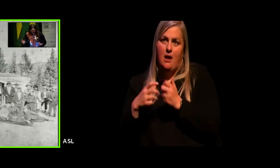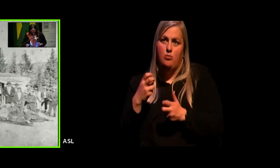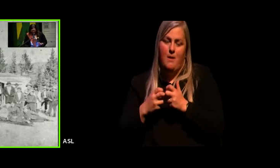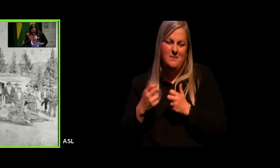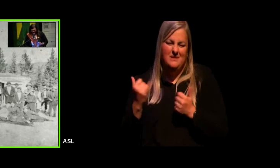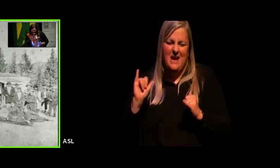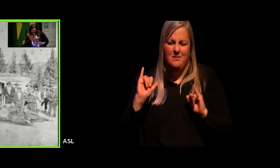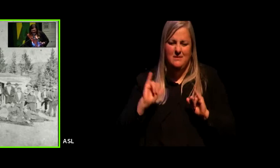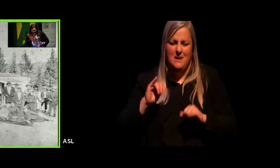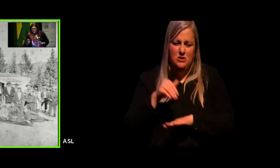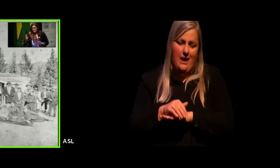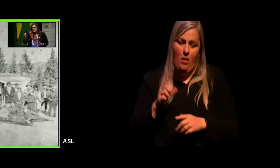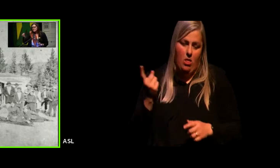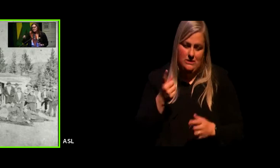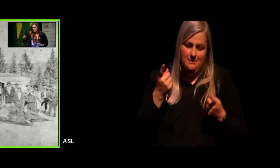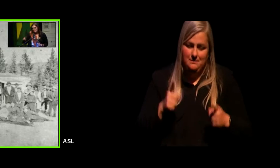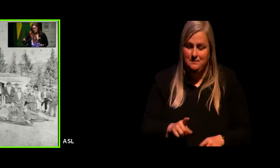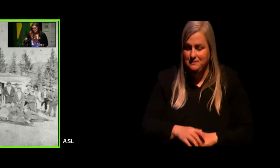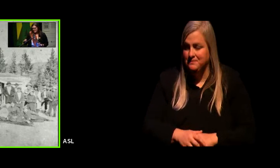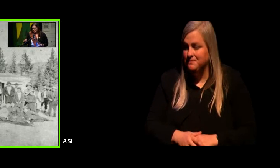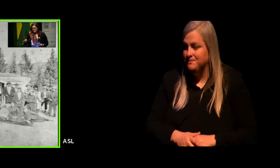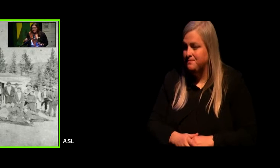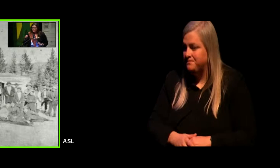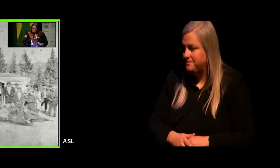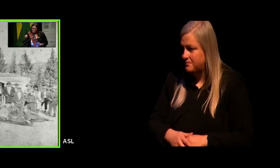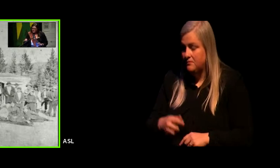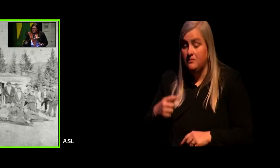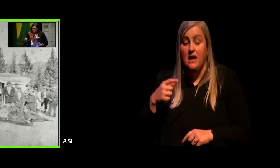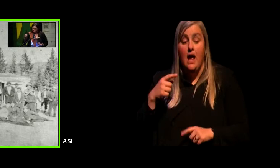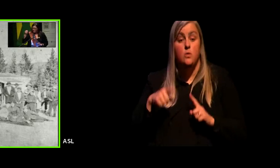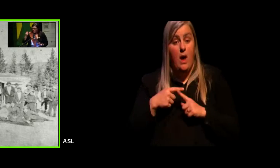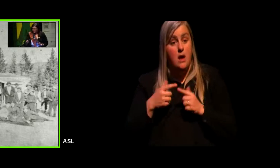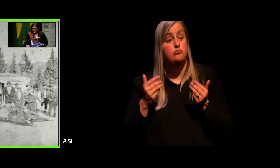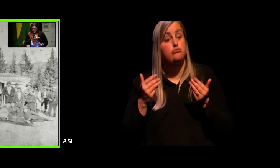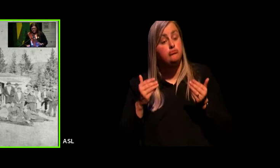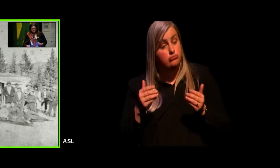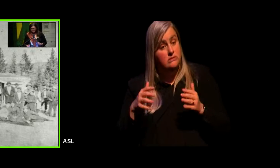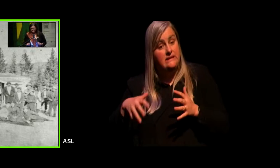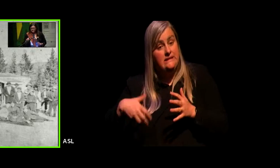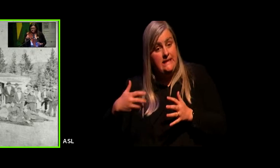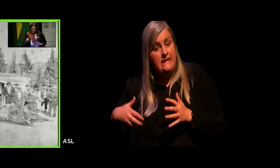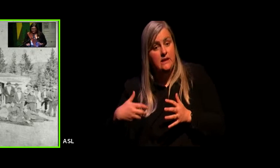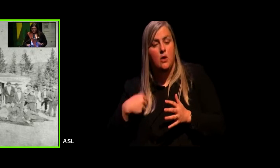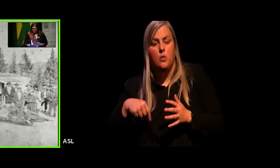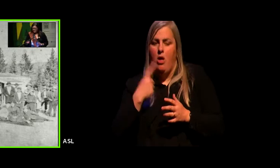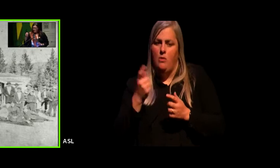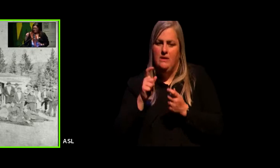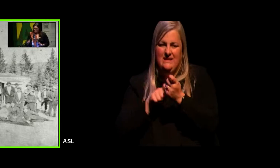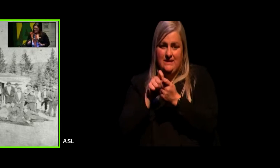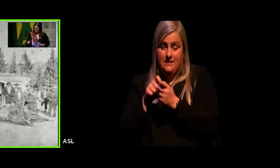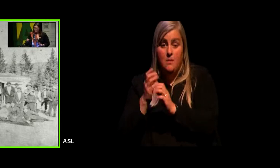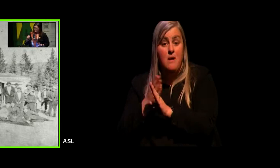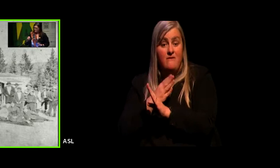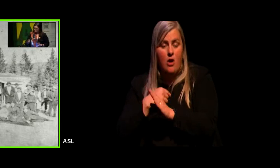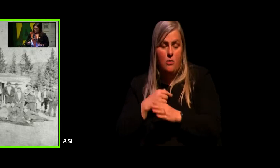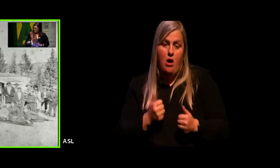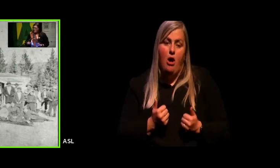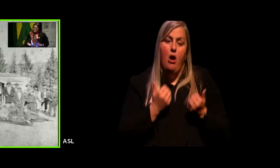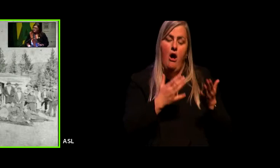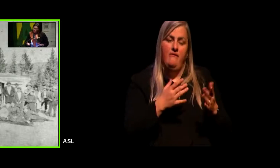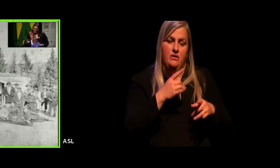inevitable. And then we're very specific about where we dig. And when we dig, we offer tobacco before we start, and we offer tobacco when we're